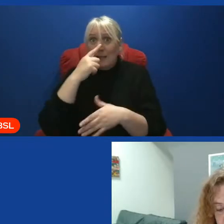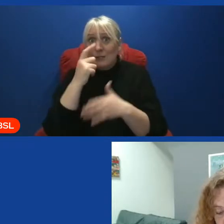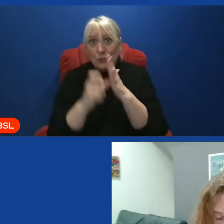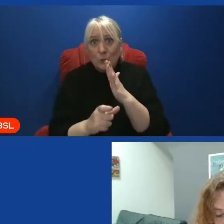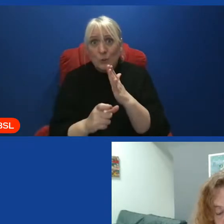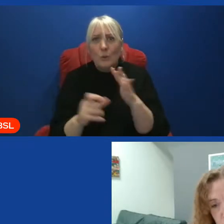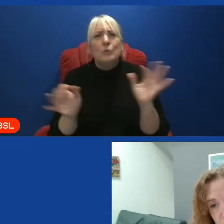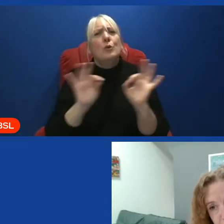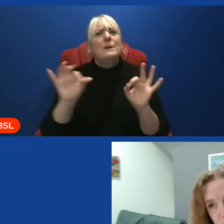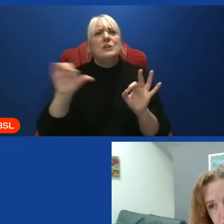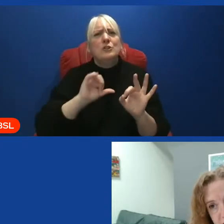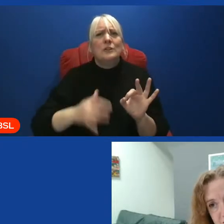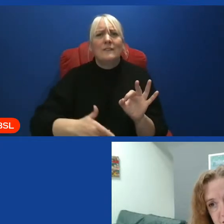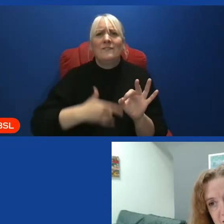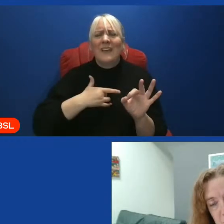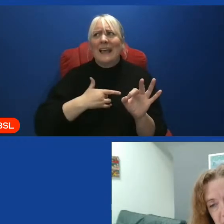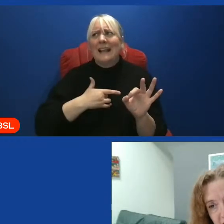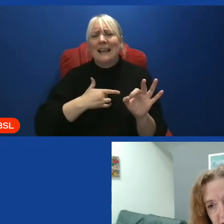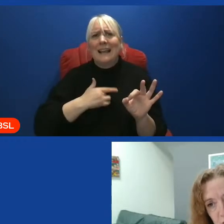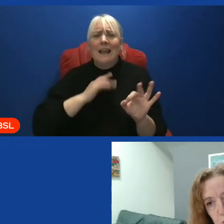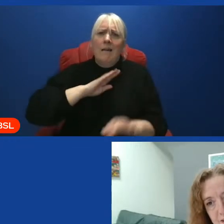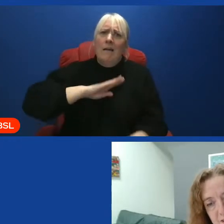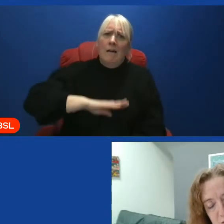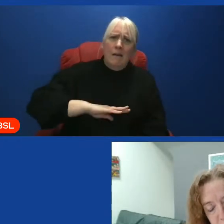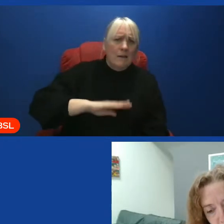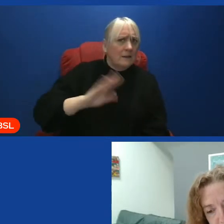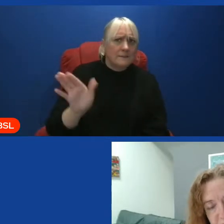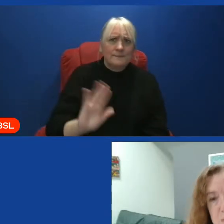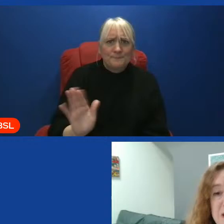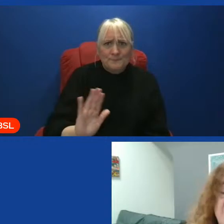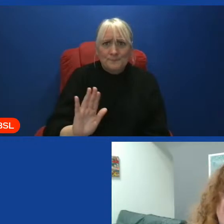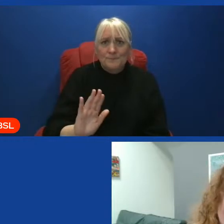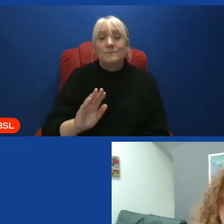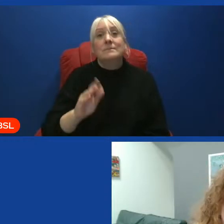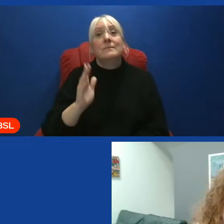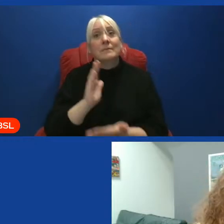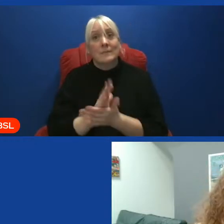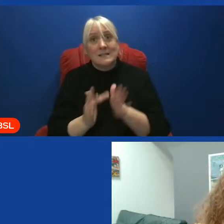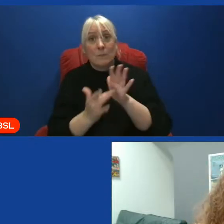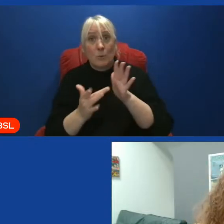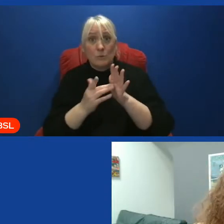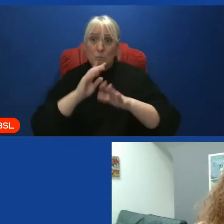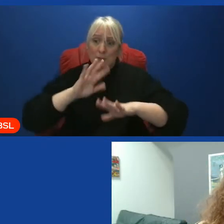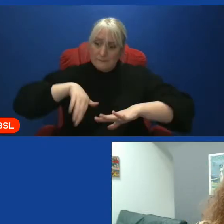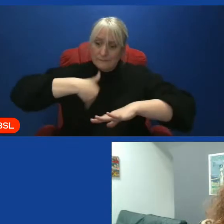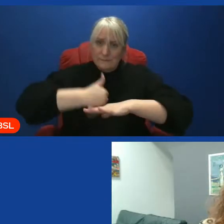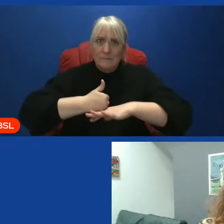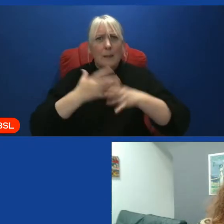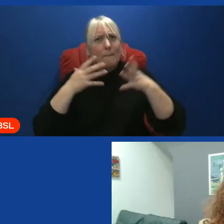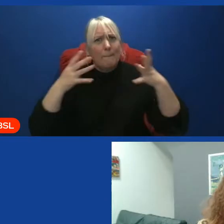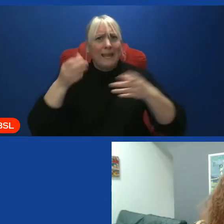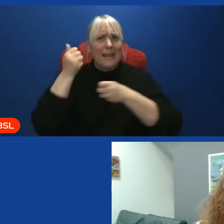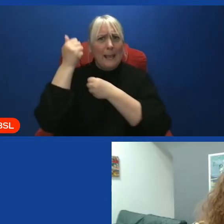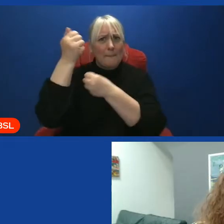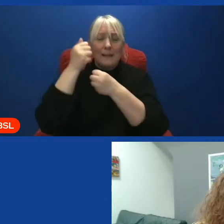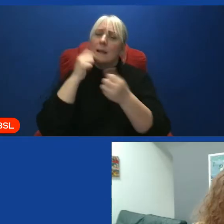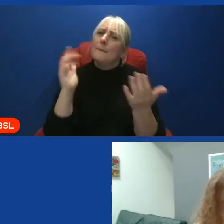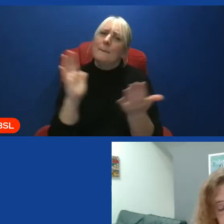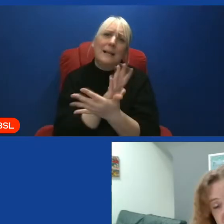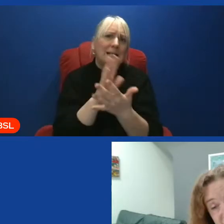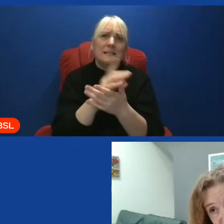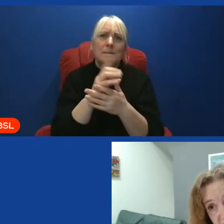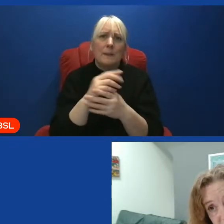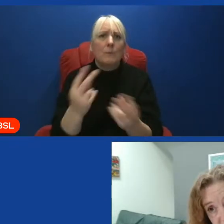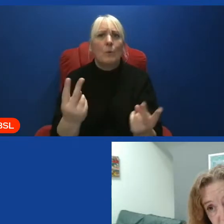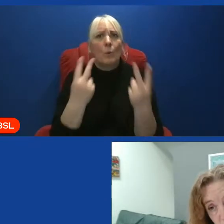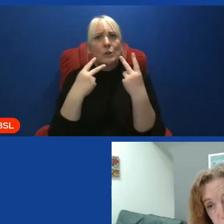feel defeated or downhearted, but the key to it is to build in the biggest campaign. So I'm really pleased that people have tuned in tonight, because